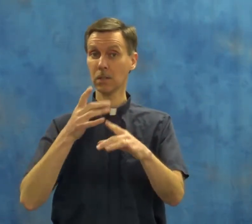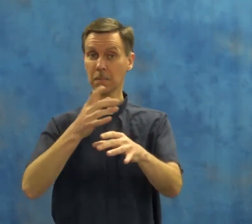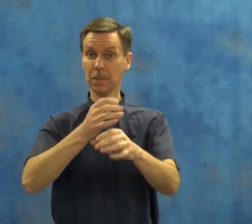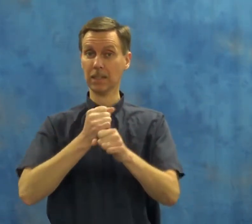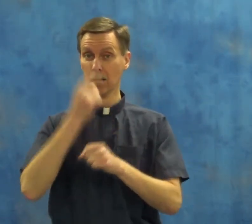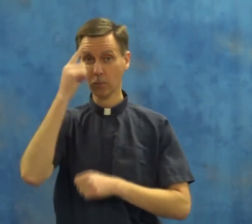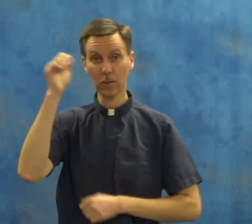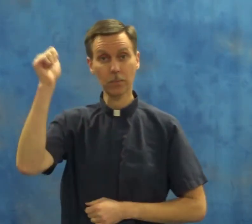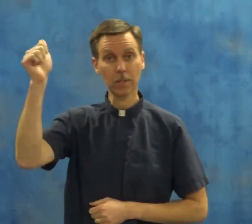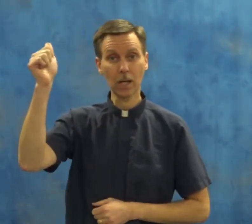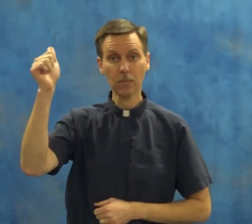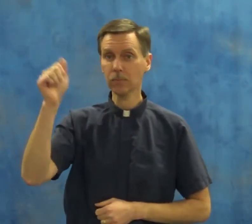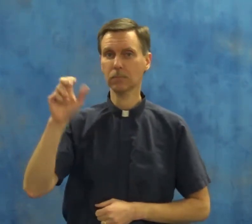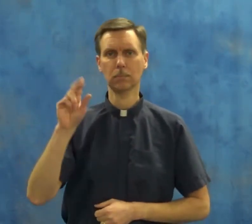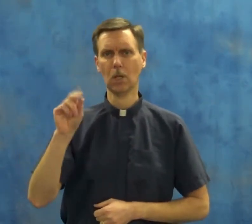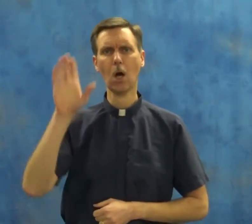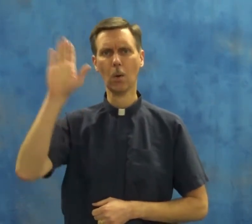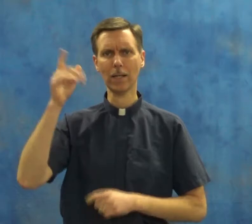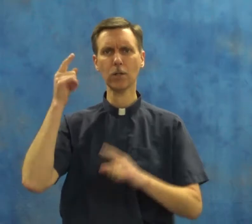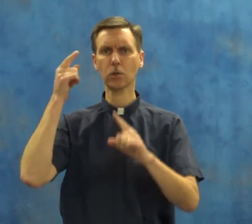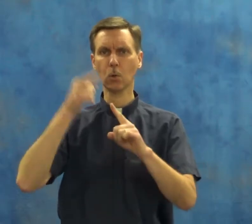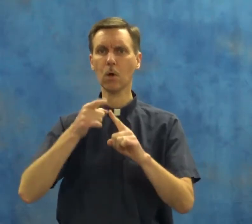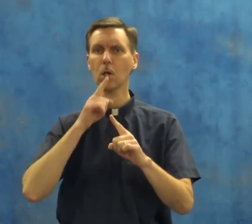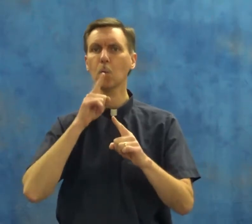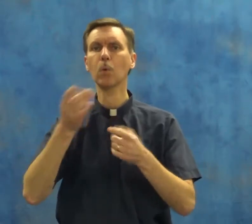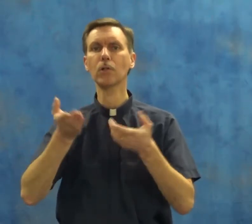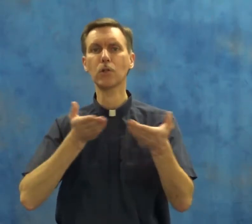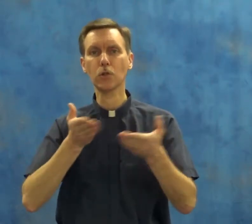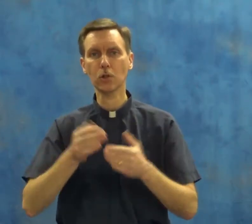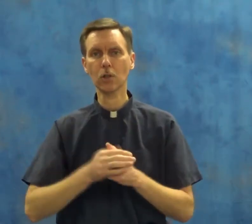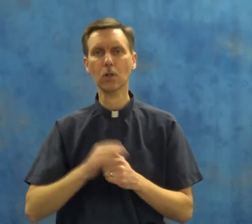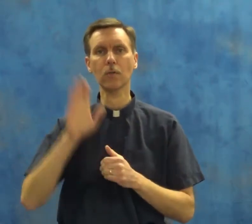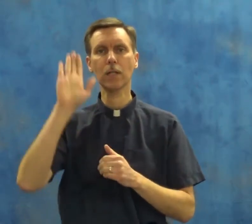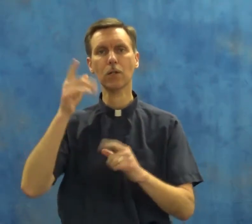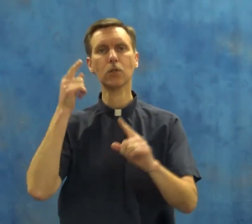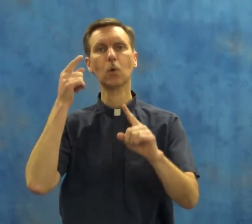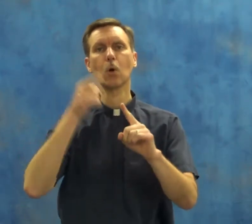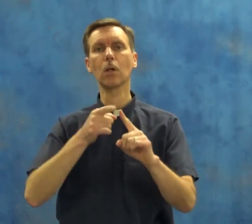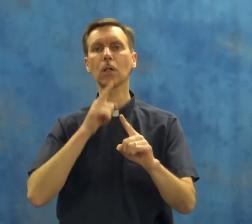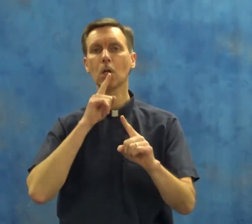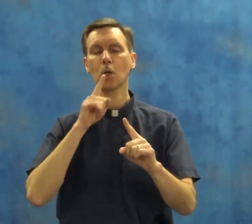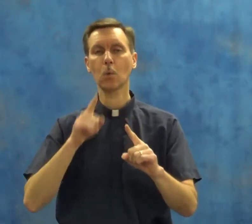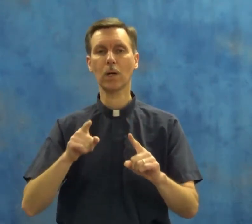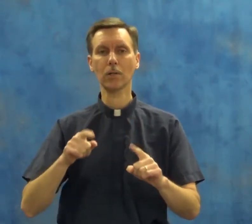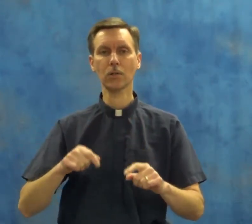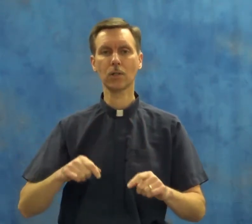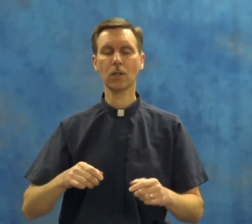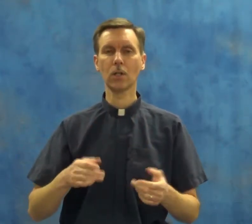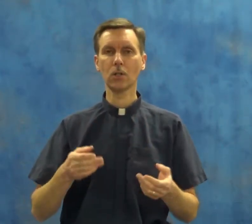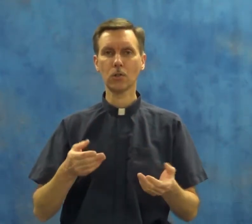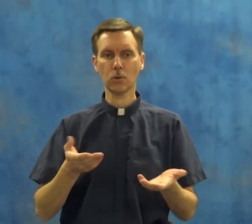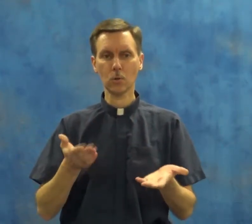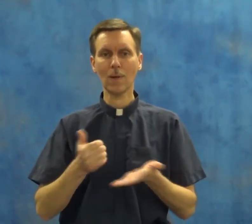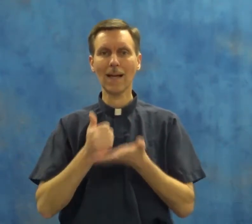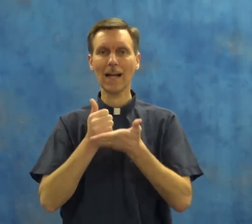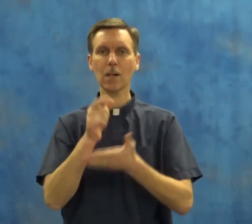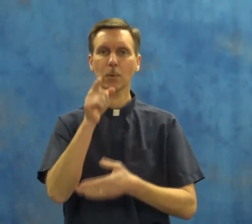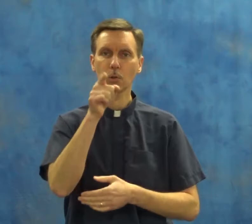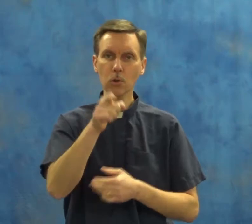to get for himself. No, his goal was to serve. His goal was to help you,